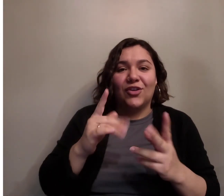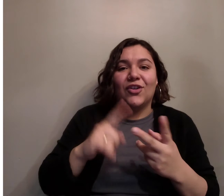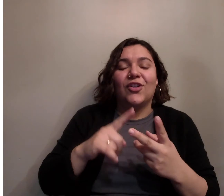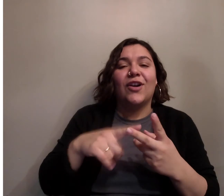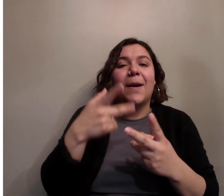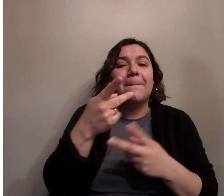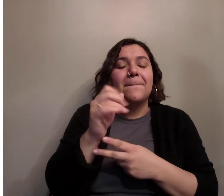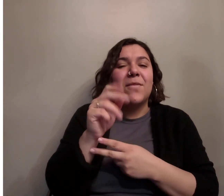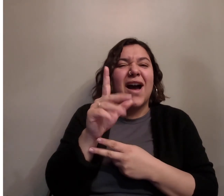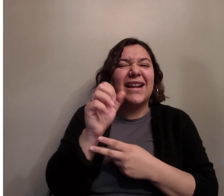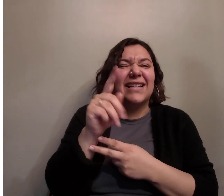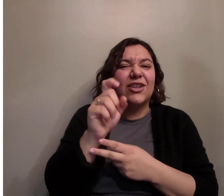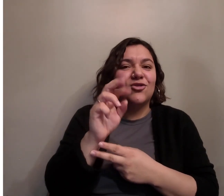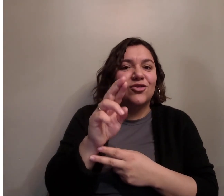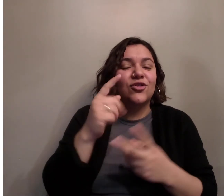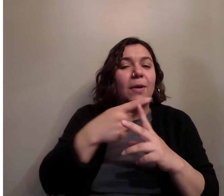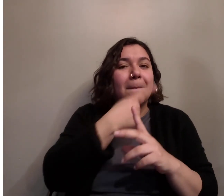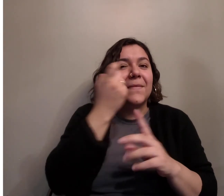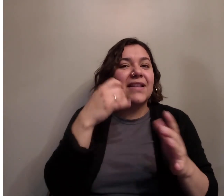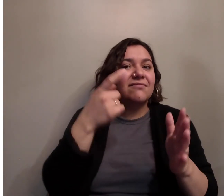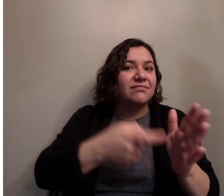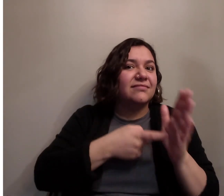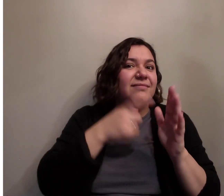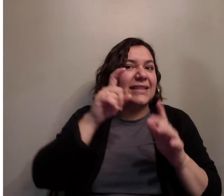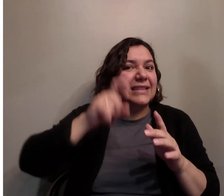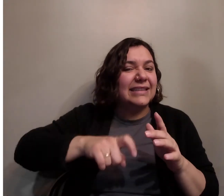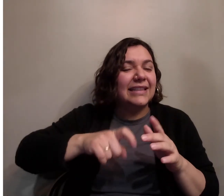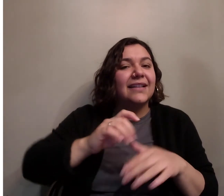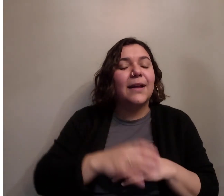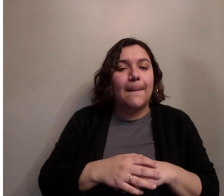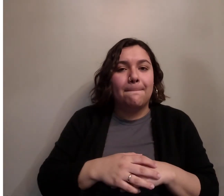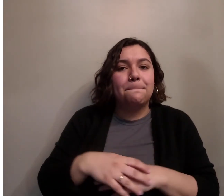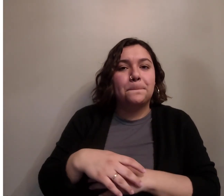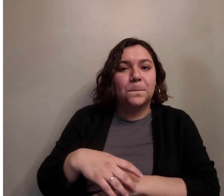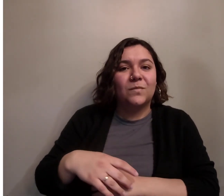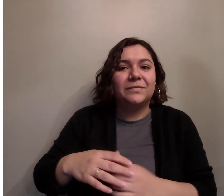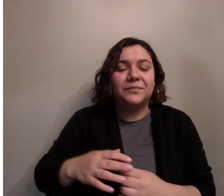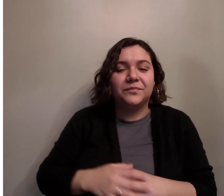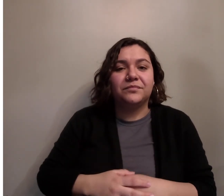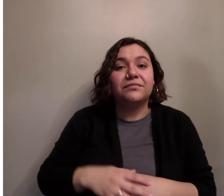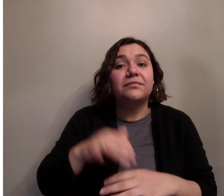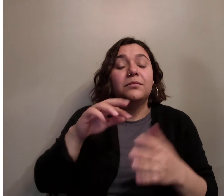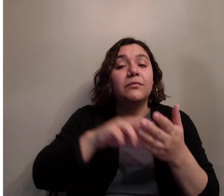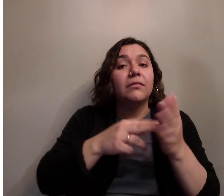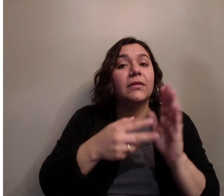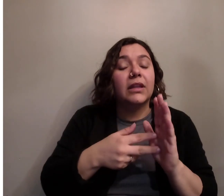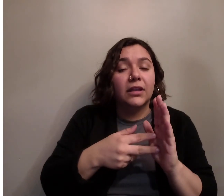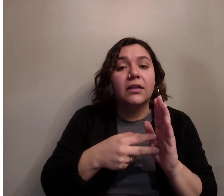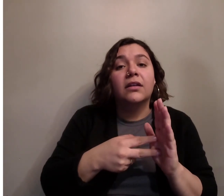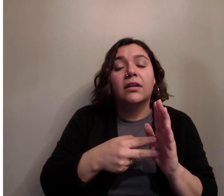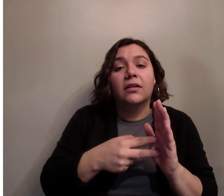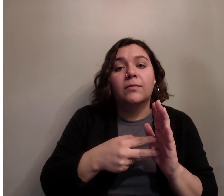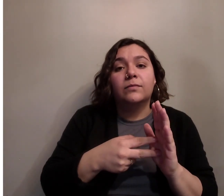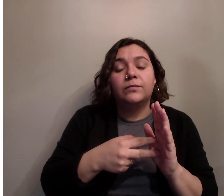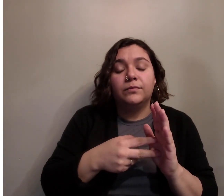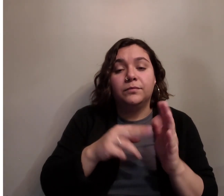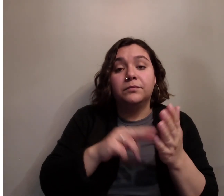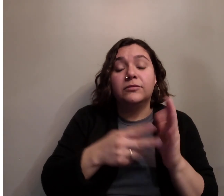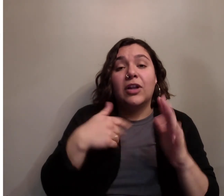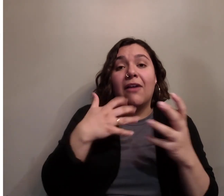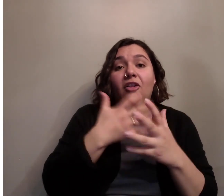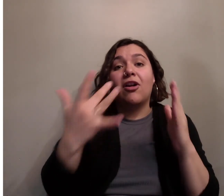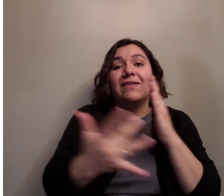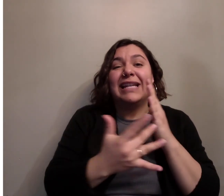YouTuber, podcaster, whatever, just out of necessity now. In a lot of the arts. So there was a lot